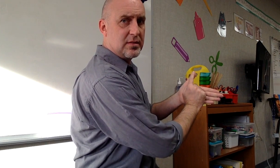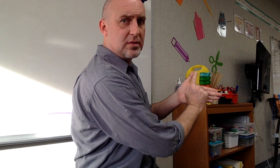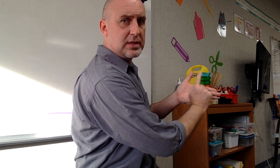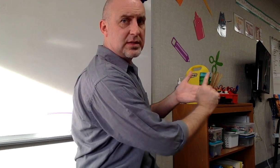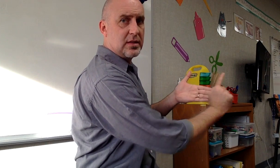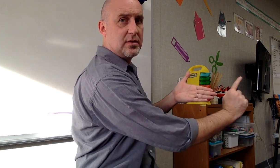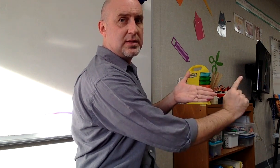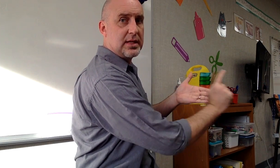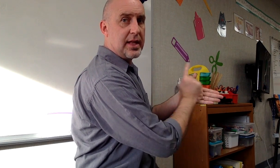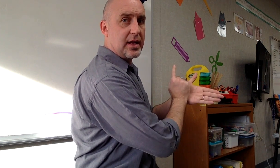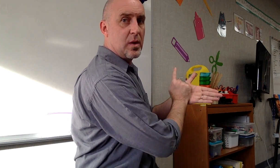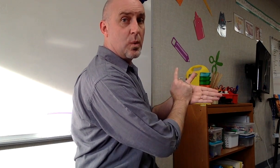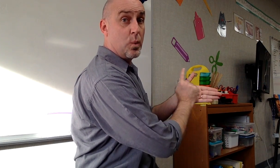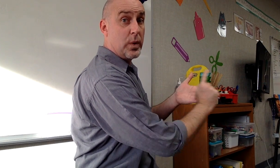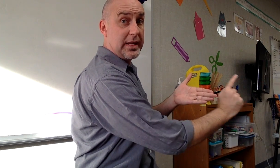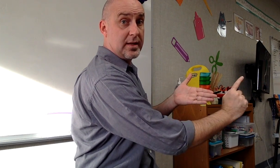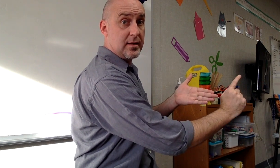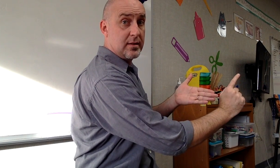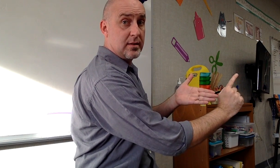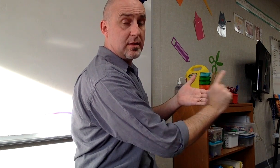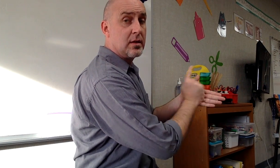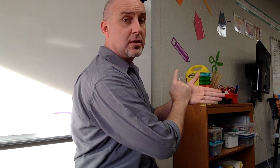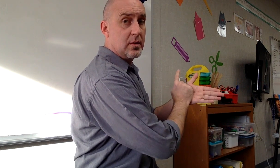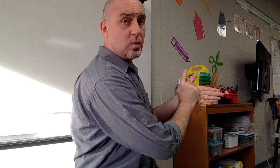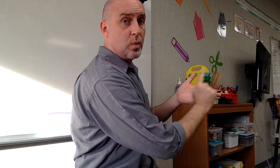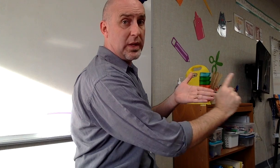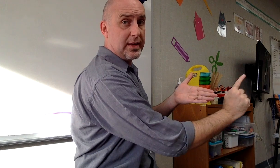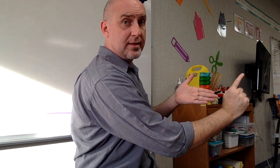as clearly as I'd like. Week. Week.